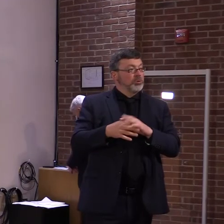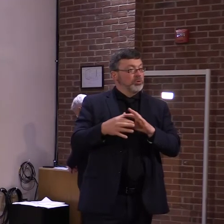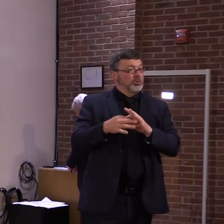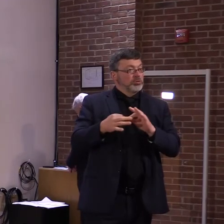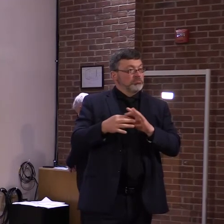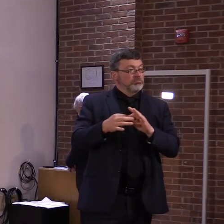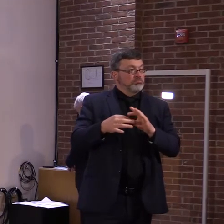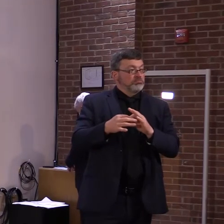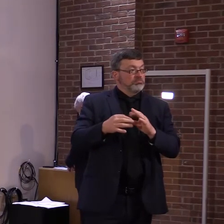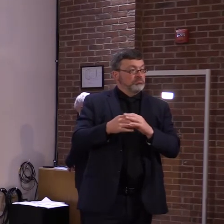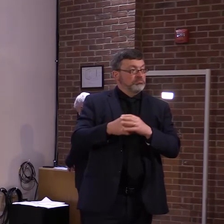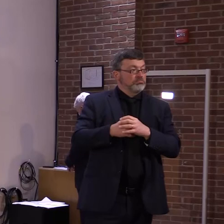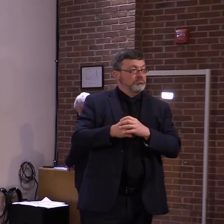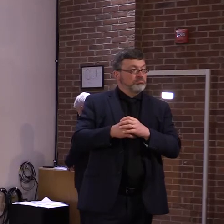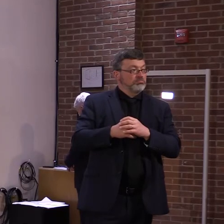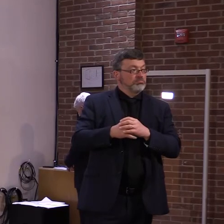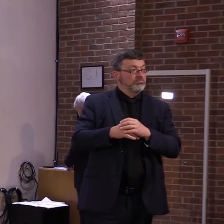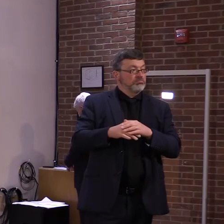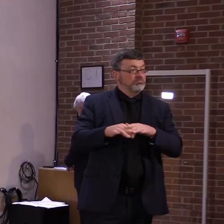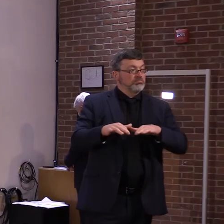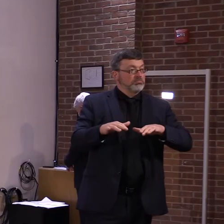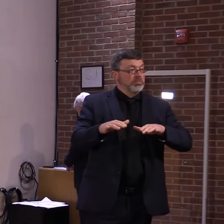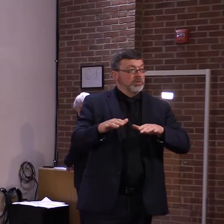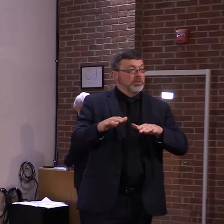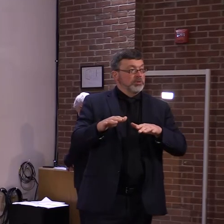right, we'll move to Michael